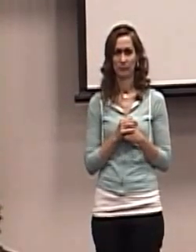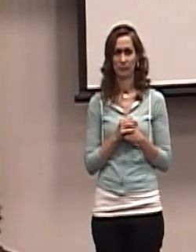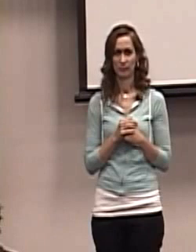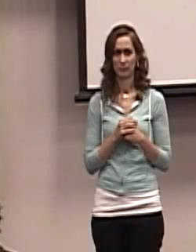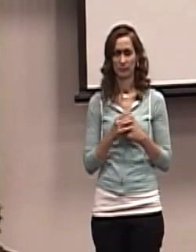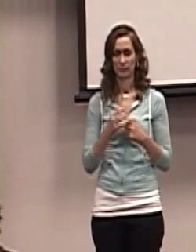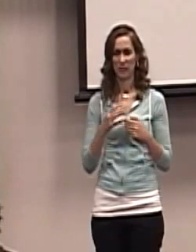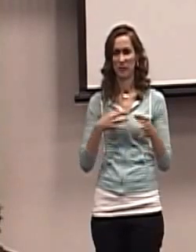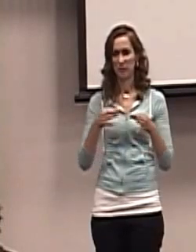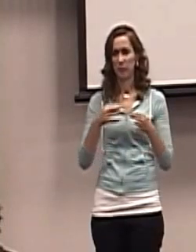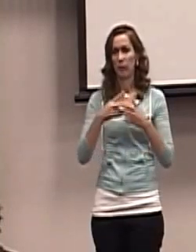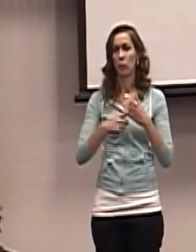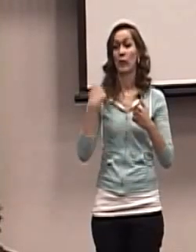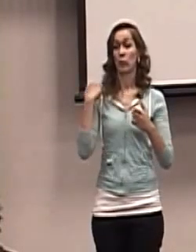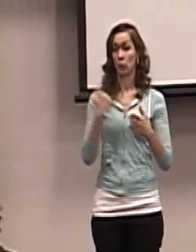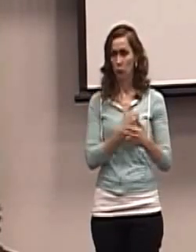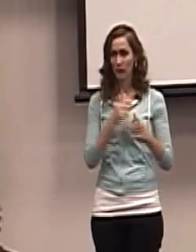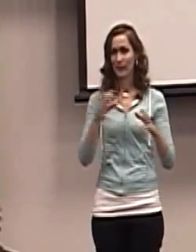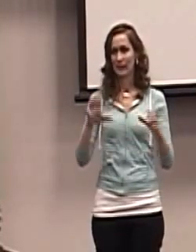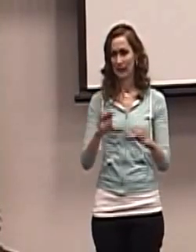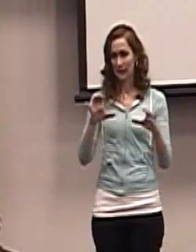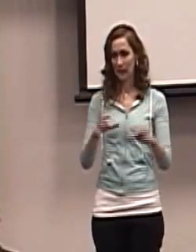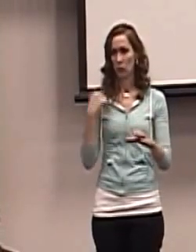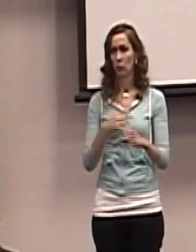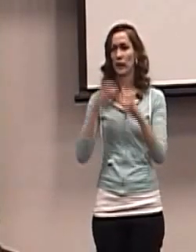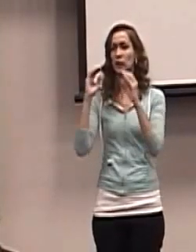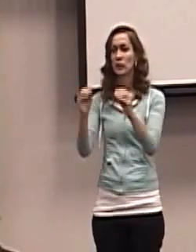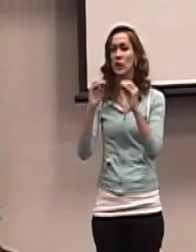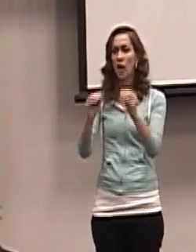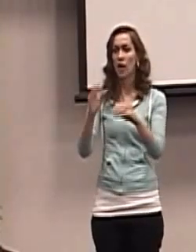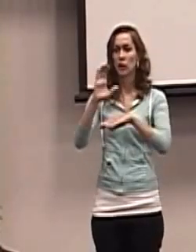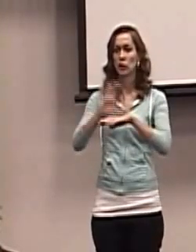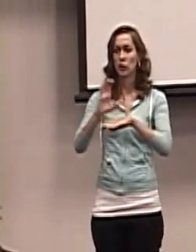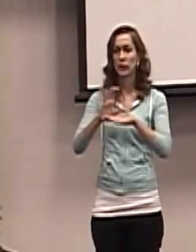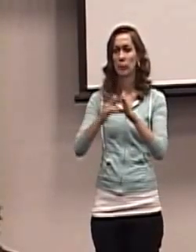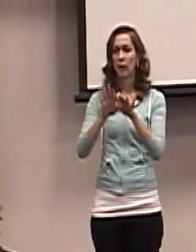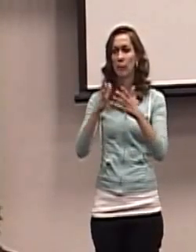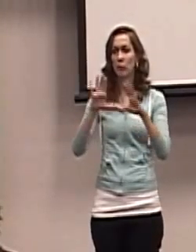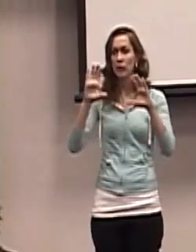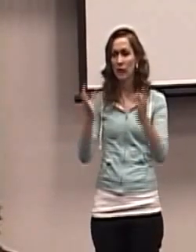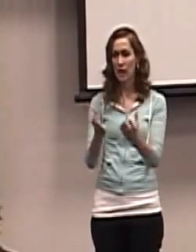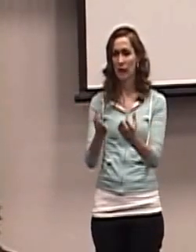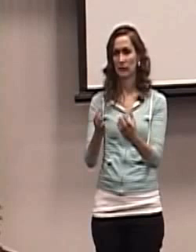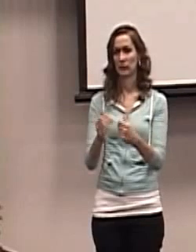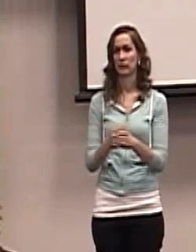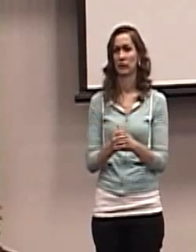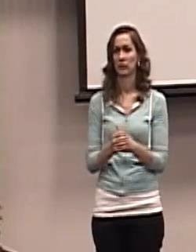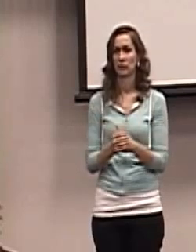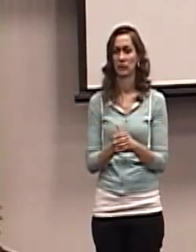do? Well, we taught congregational Bible classes.